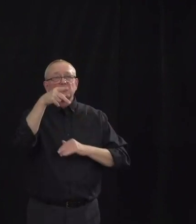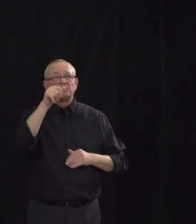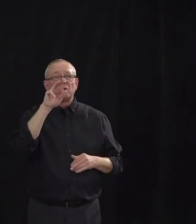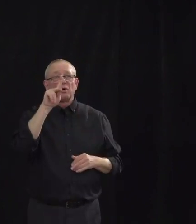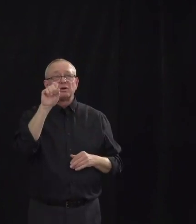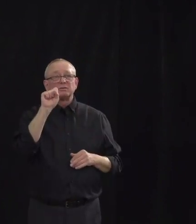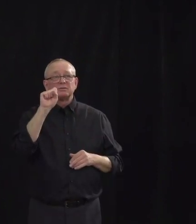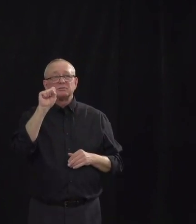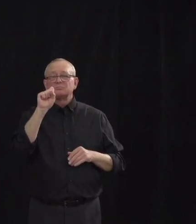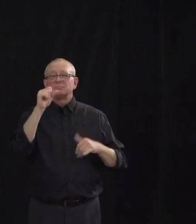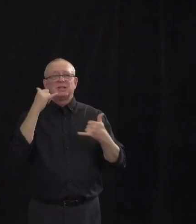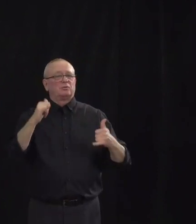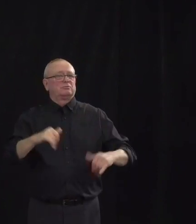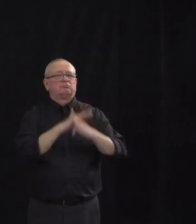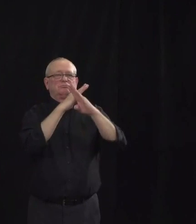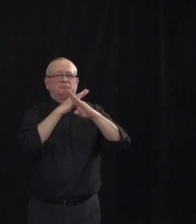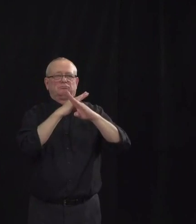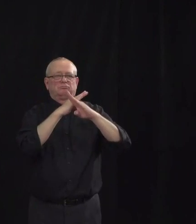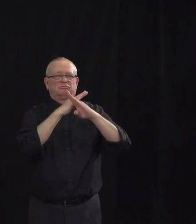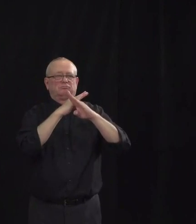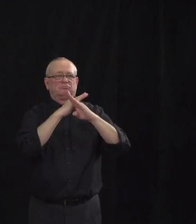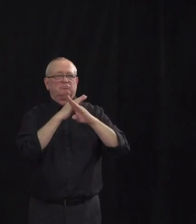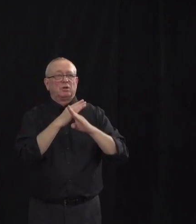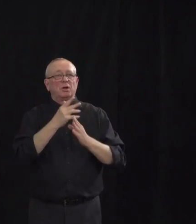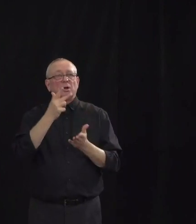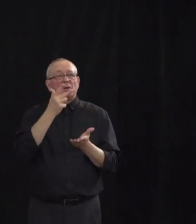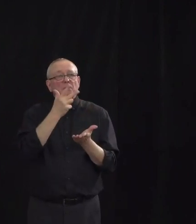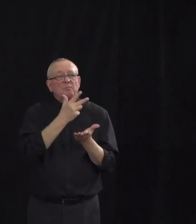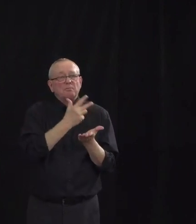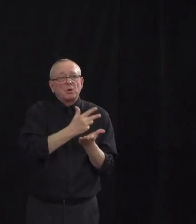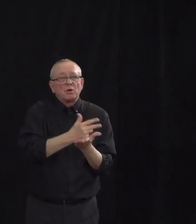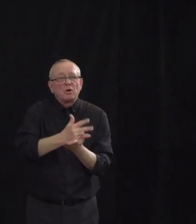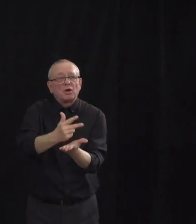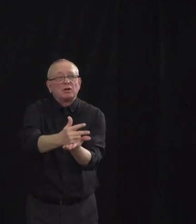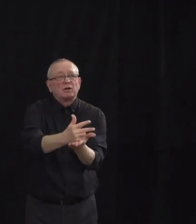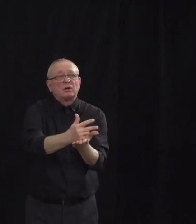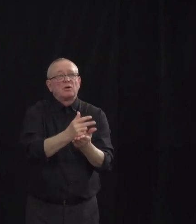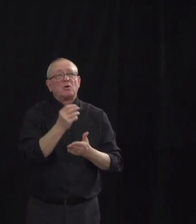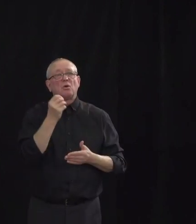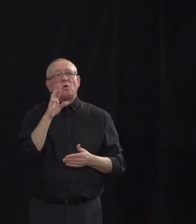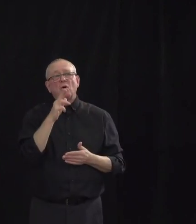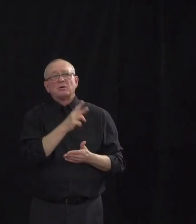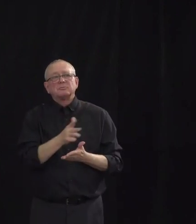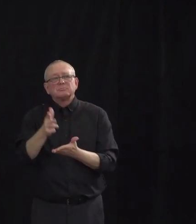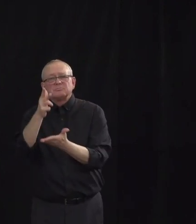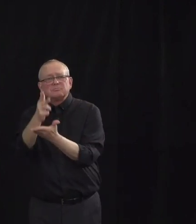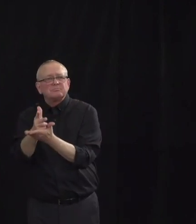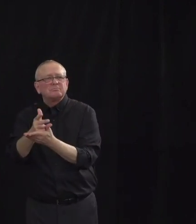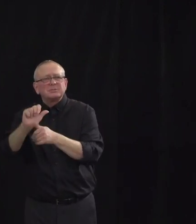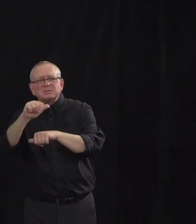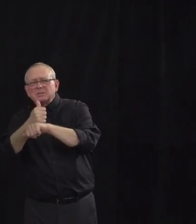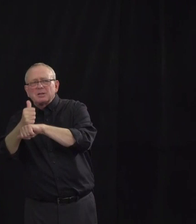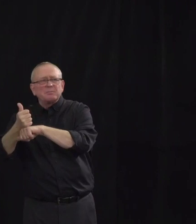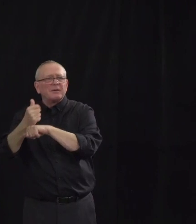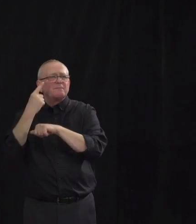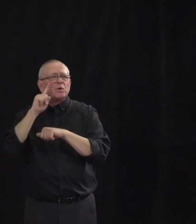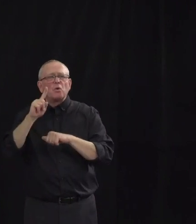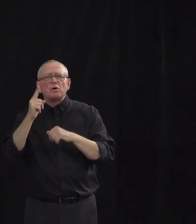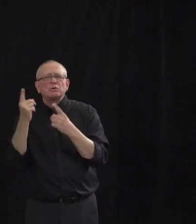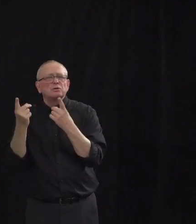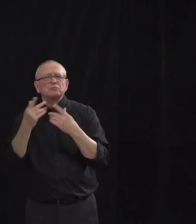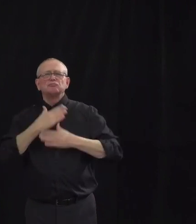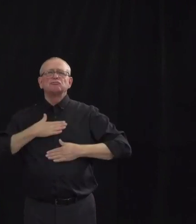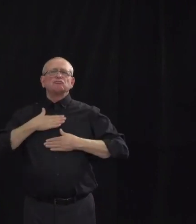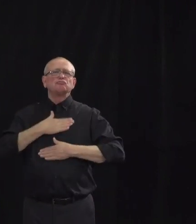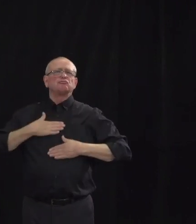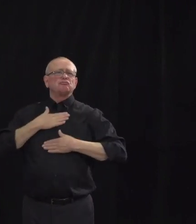parks. This includes parking lots and staging areas. I want to be clear that this is only for recreational purposes. First